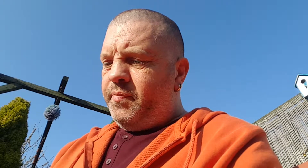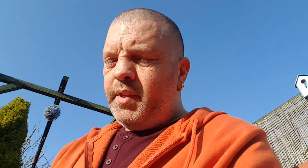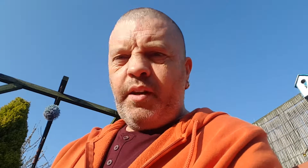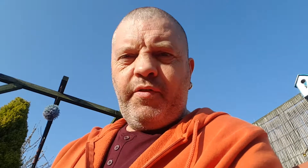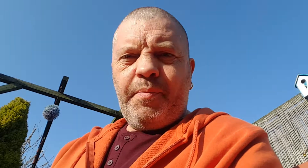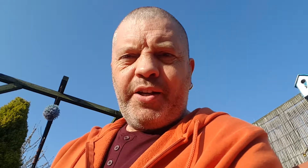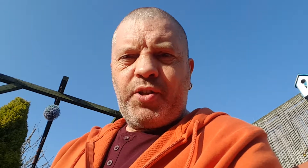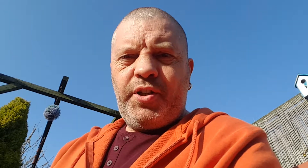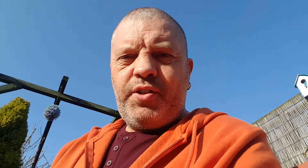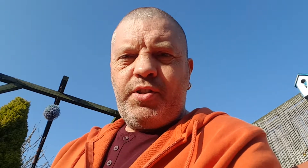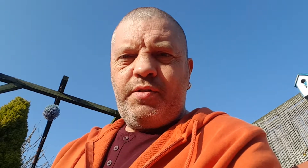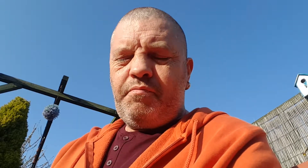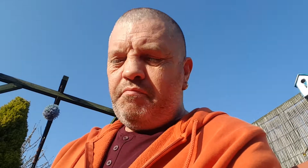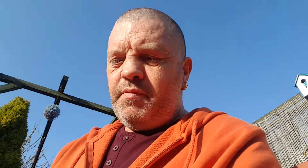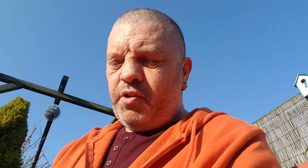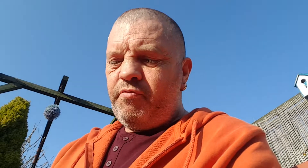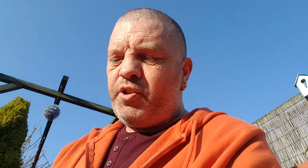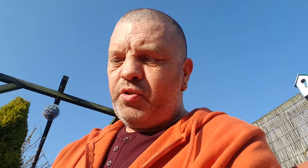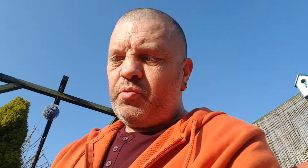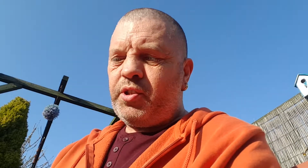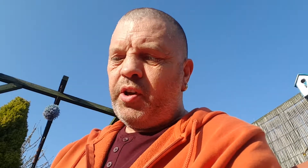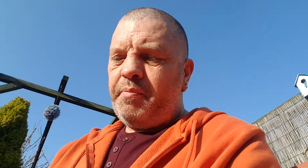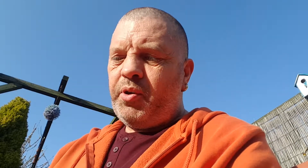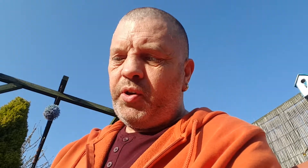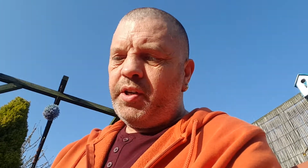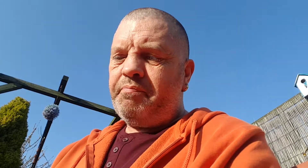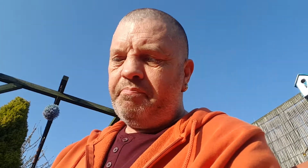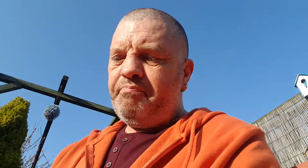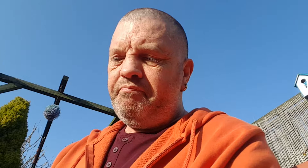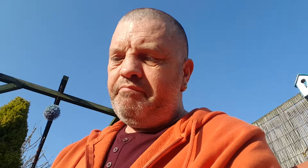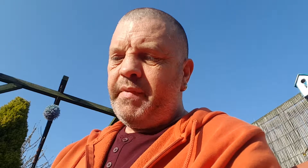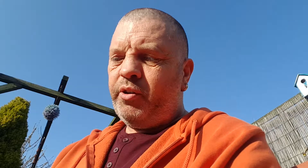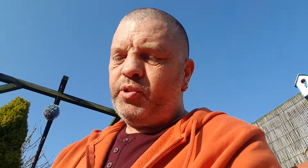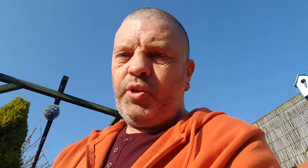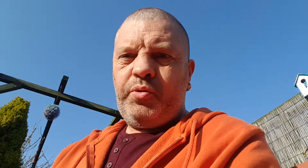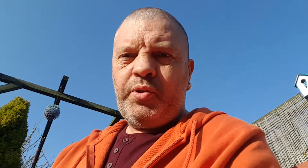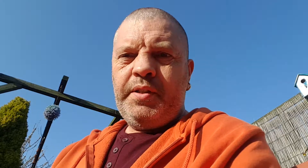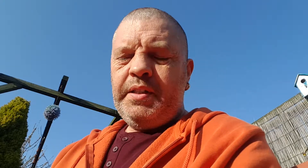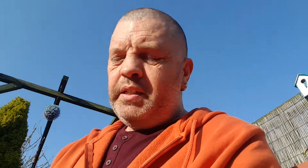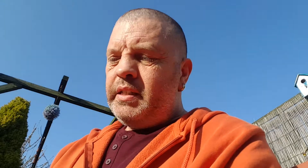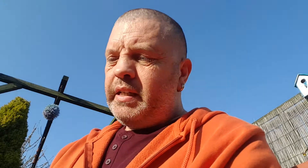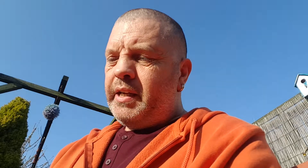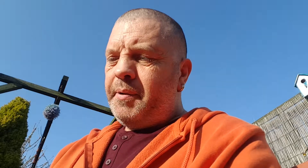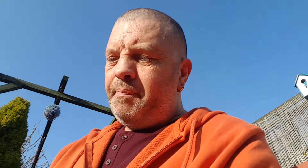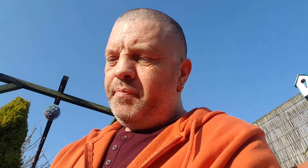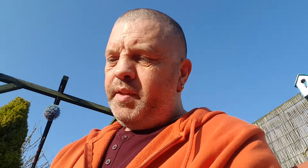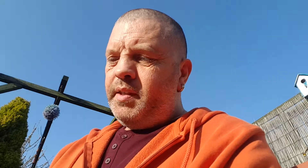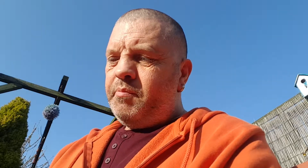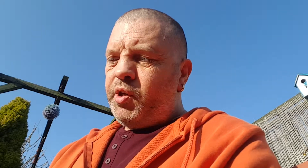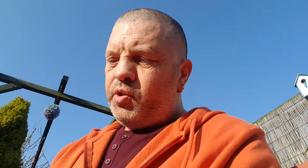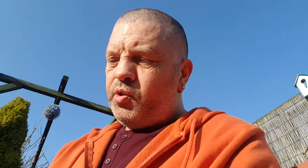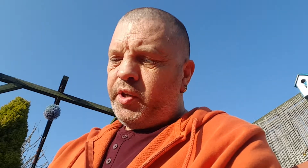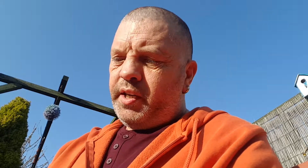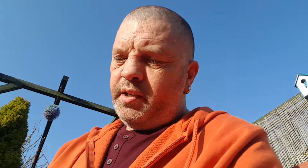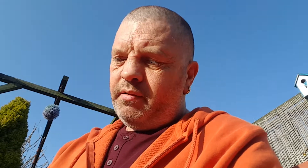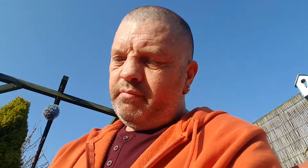None of them actually original Steinberger L2s, because you need